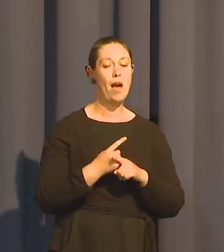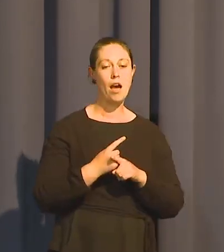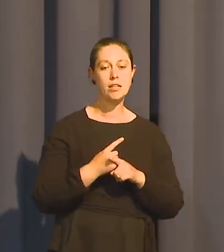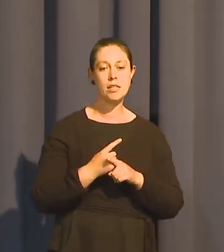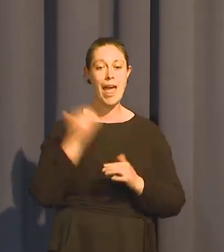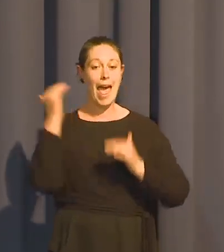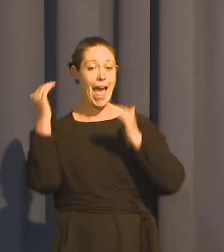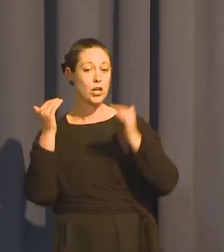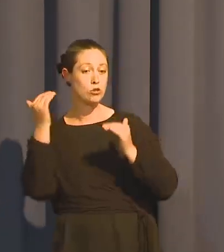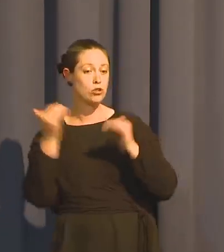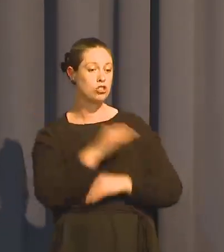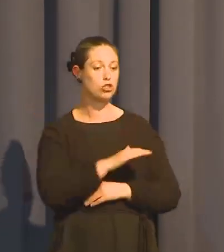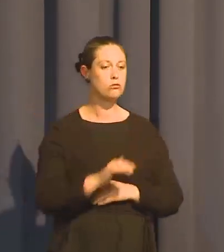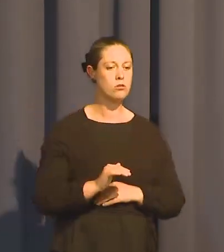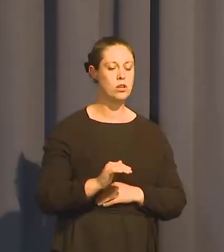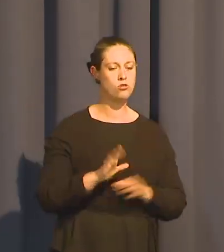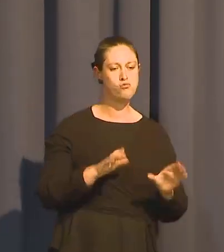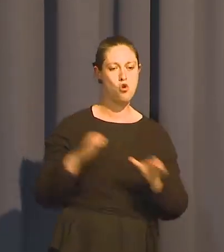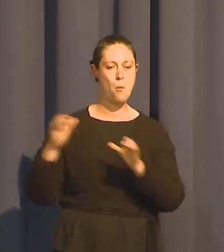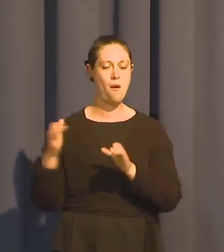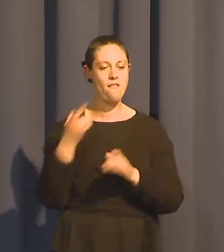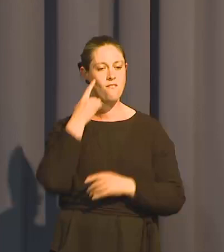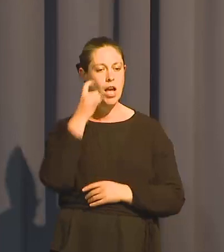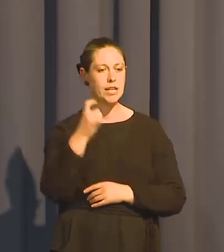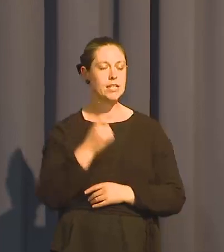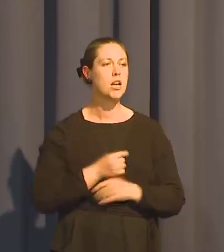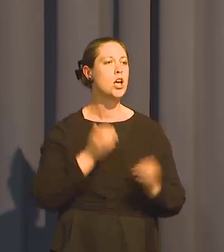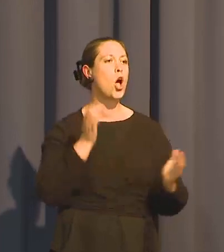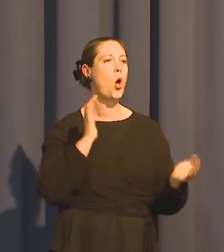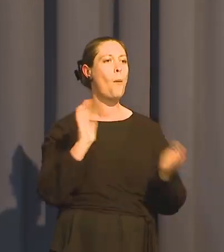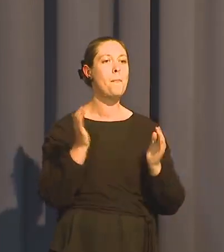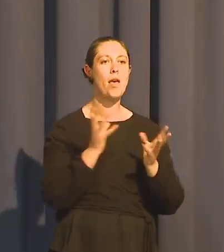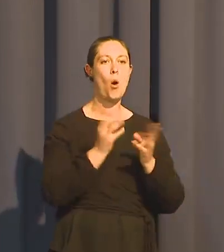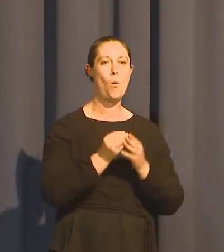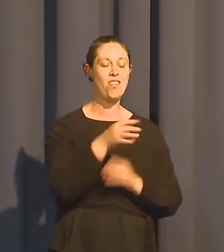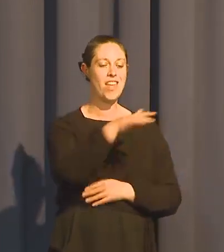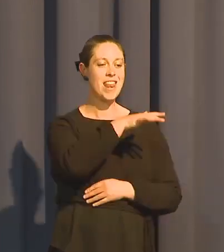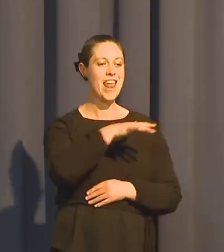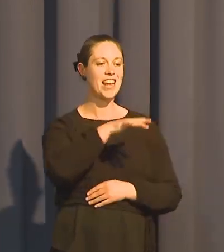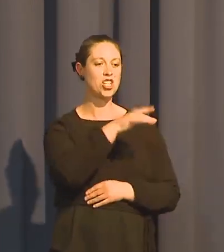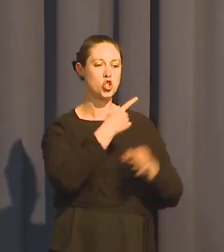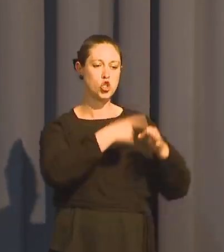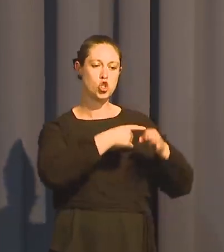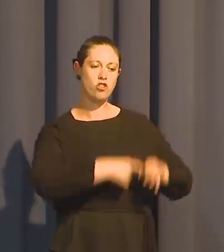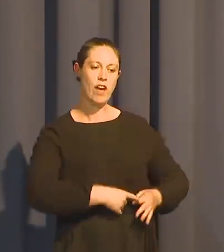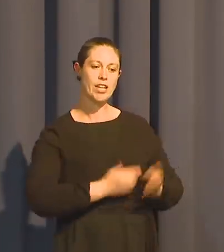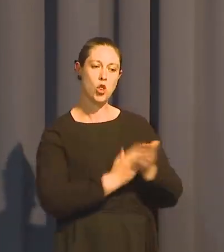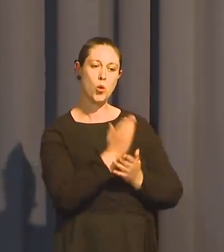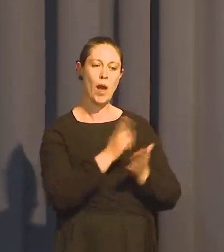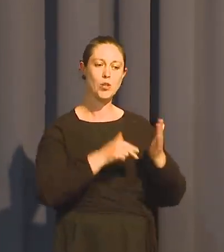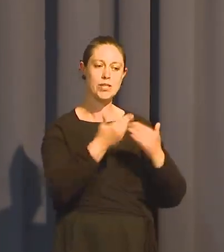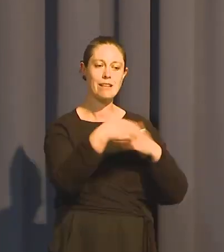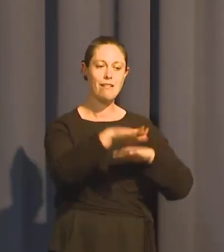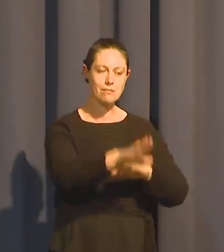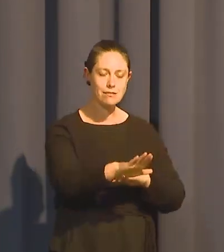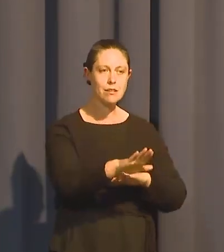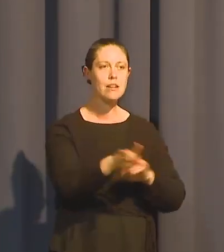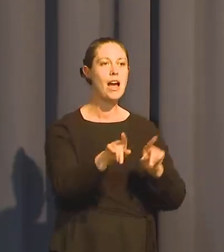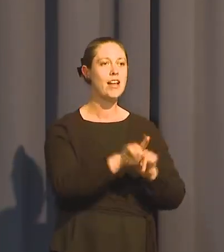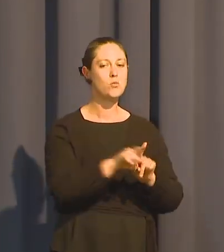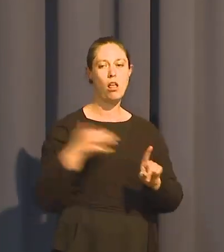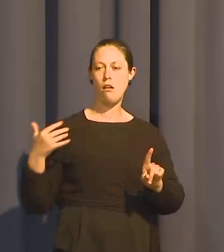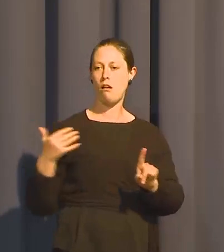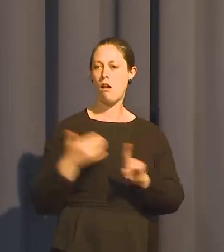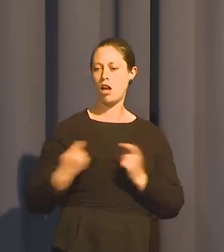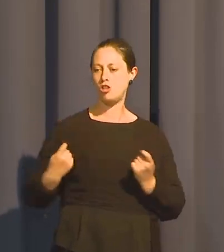and children. A little bit about comparing with New Zealand national surveys, some changes over time, and then finish with